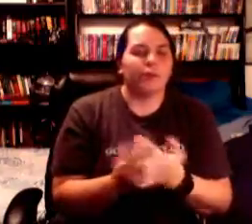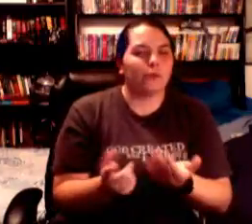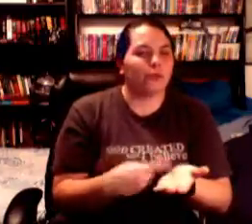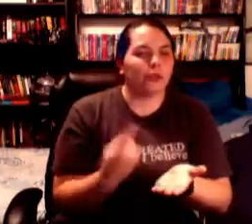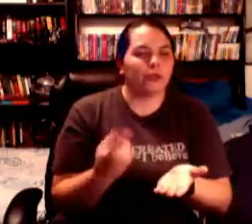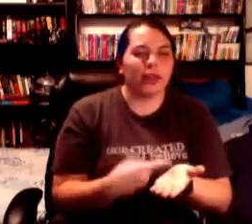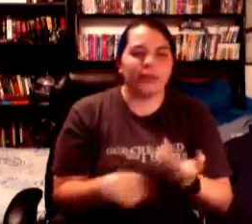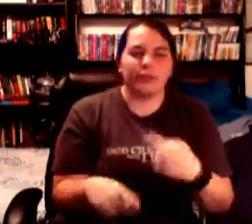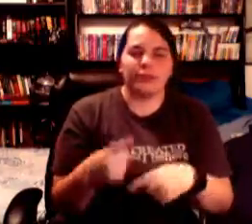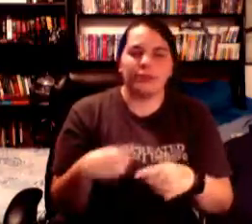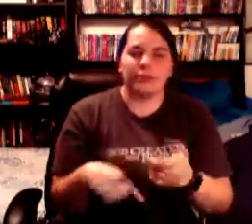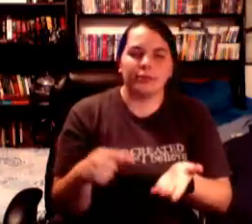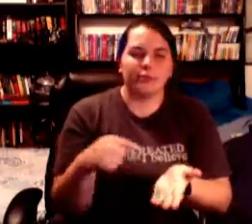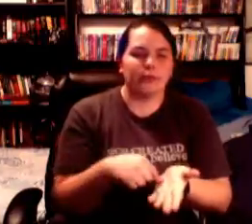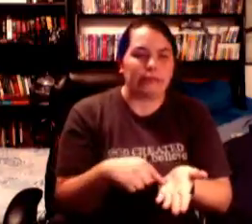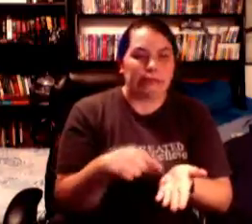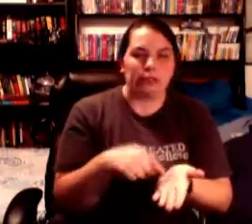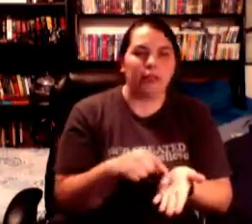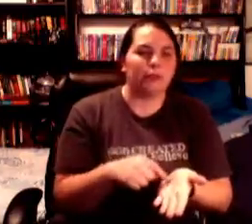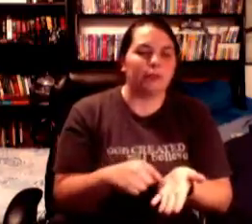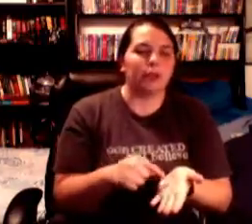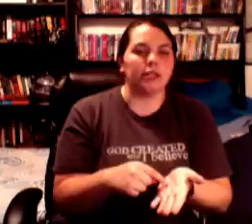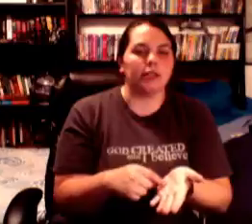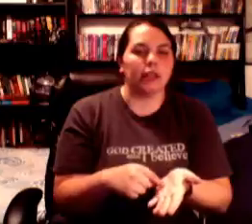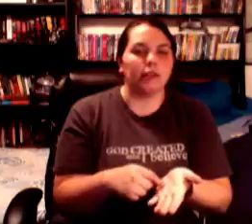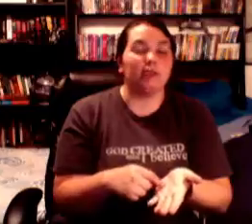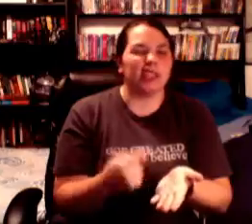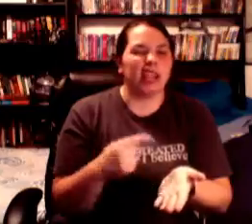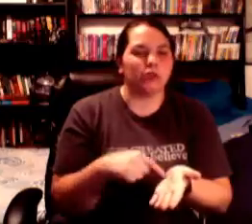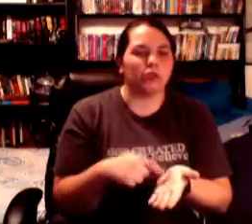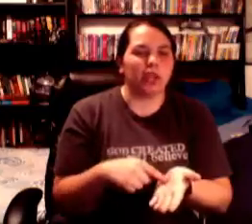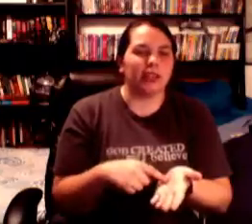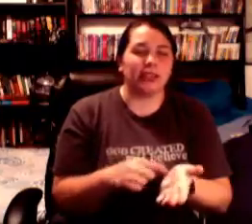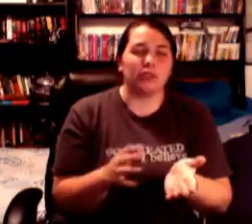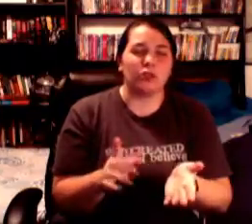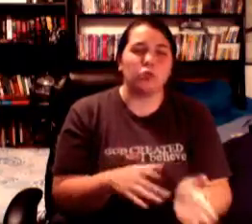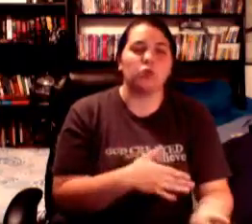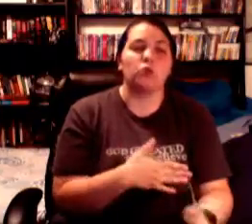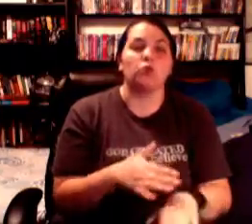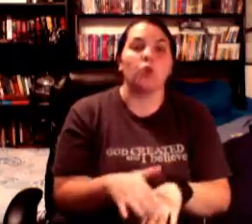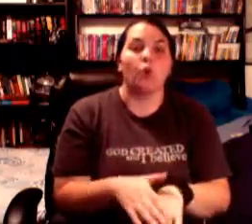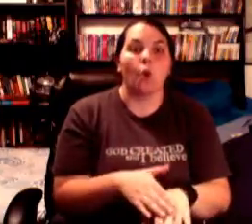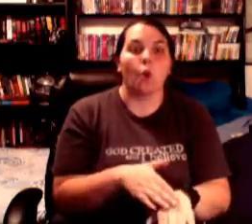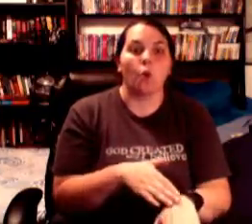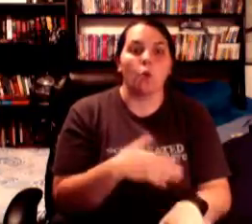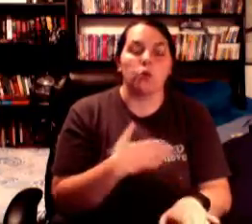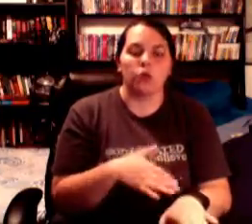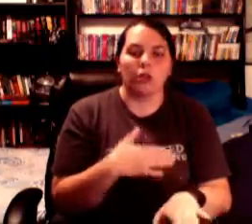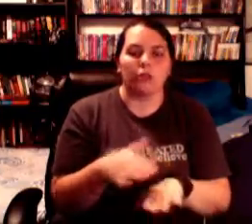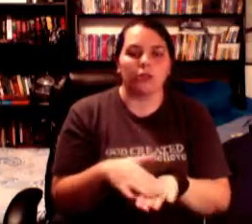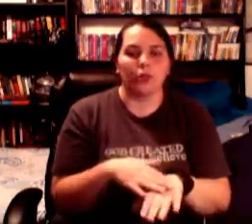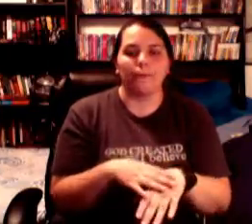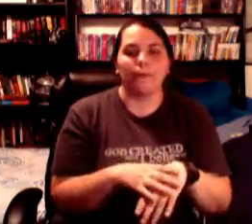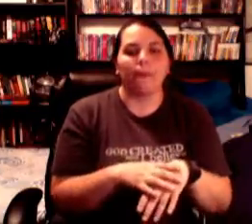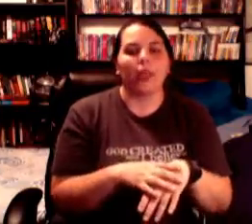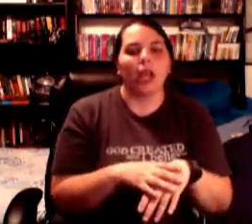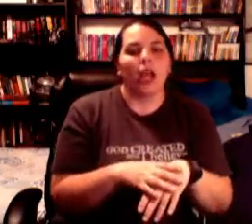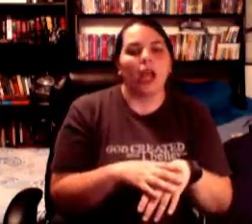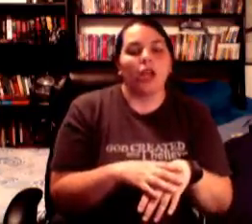Sometimes we don't sign this, but for this case we'll sign it because it's so slow. Sounds very slow.